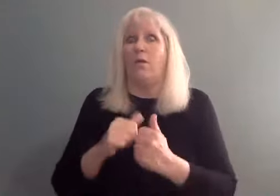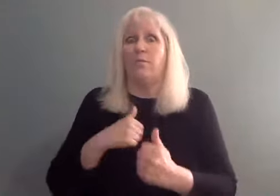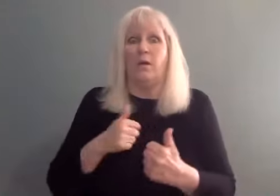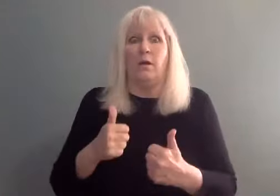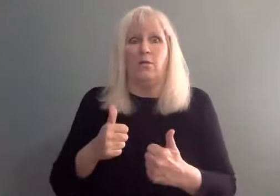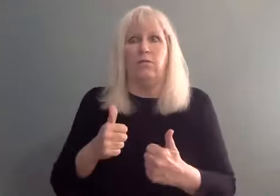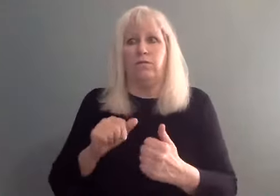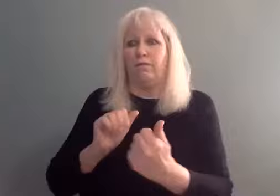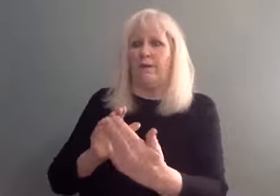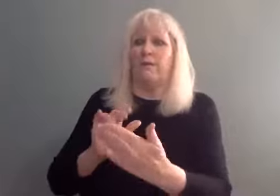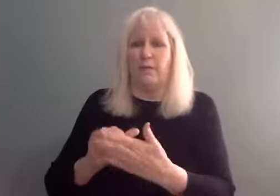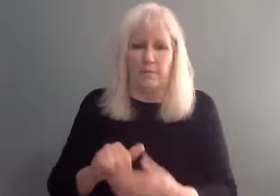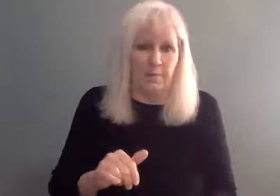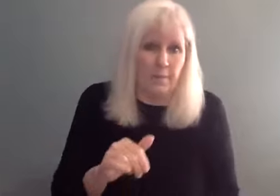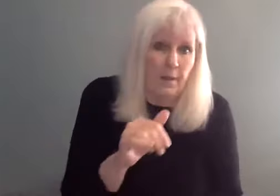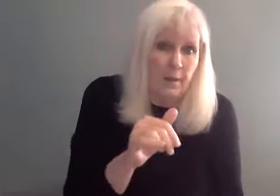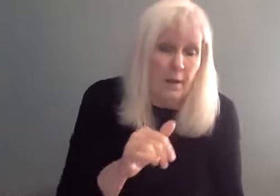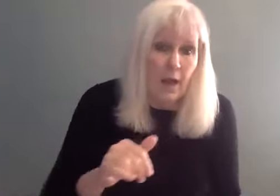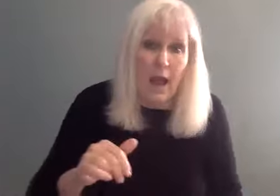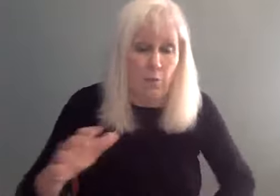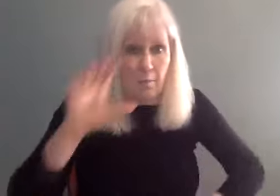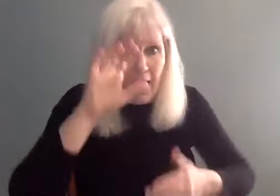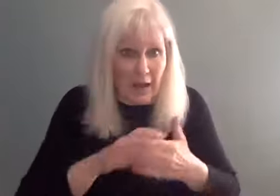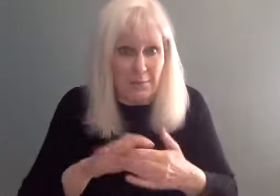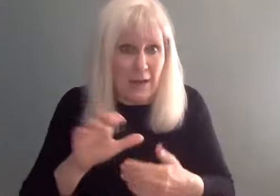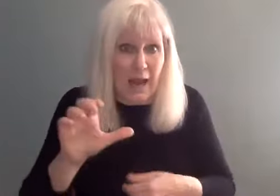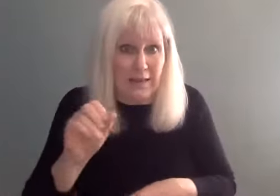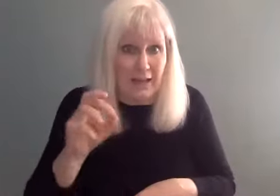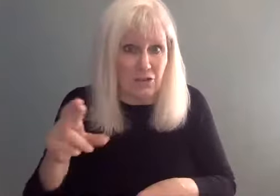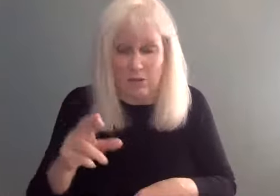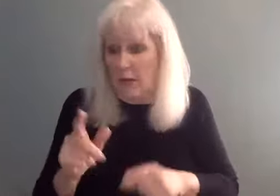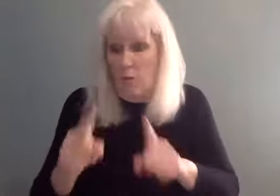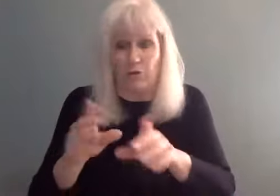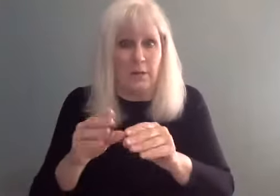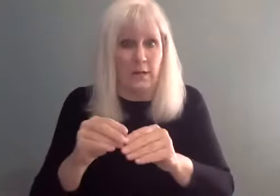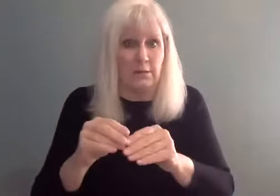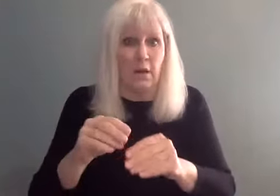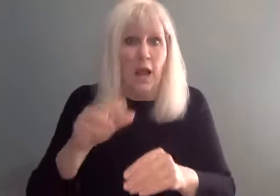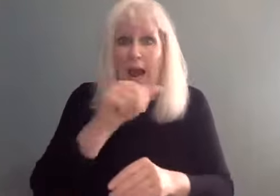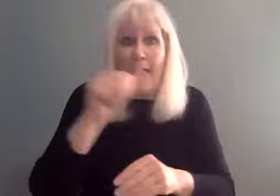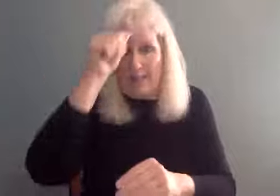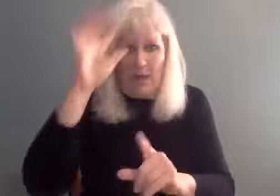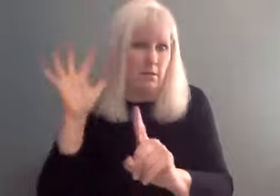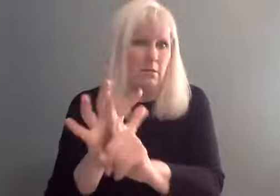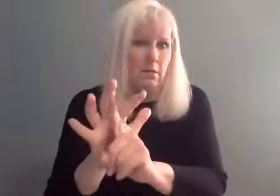And I have to thank the men for sitting around my husband when he had cancer, was going to the meetings. And everybody wanted to talk about their cancer, or their great aunt,